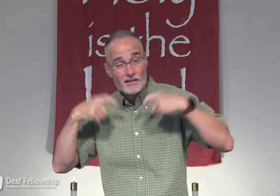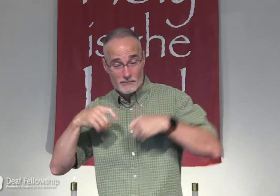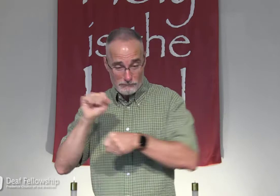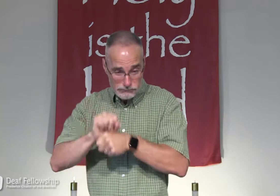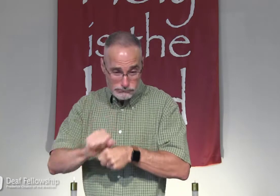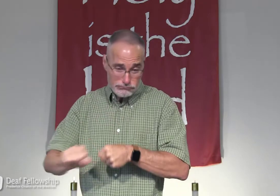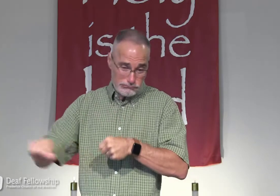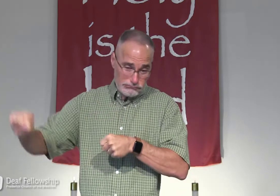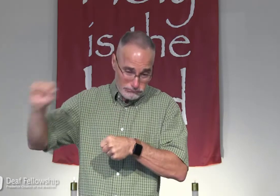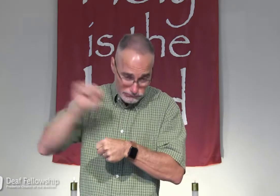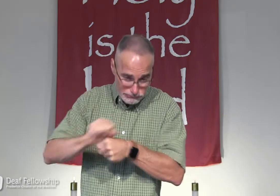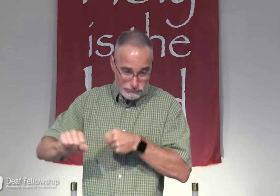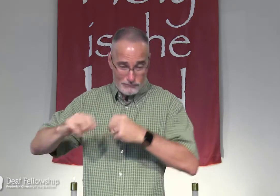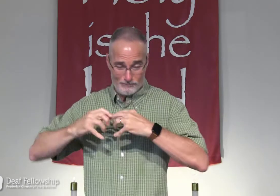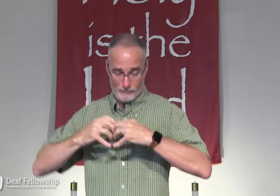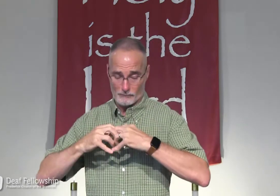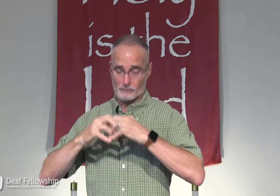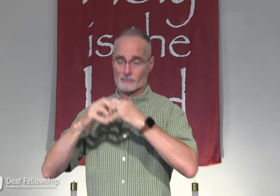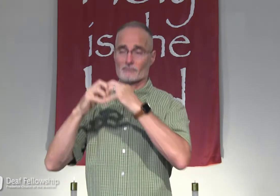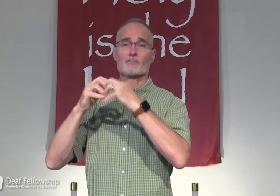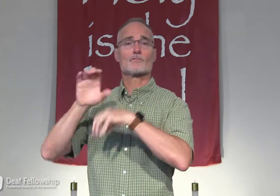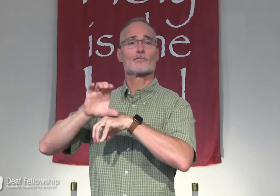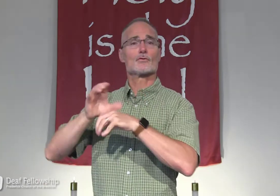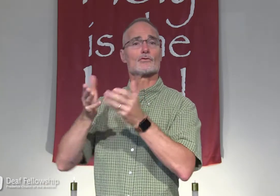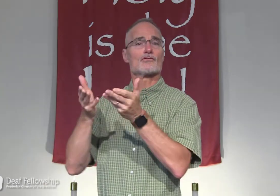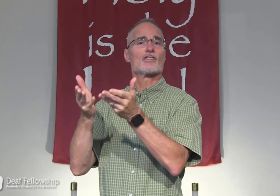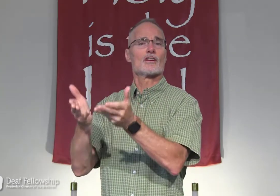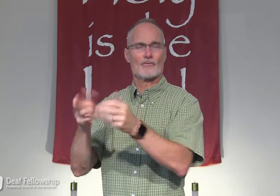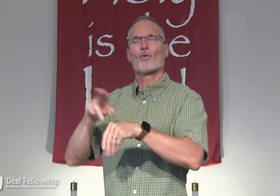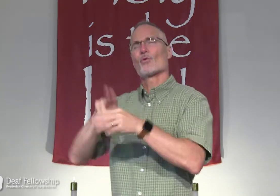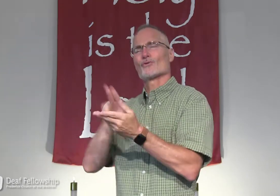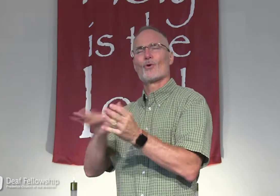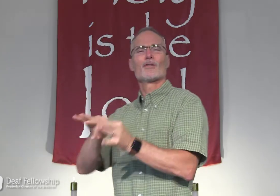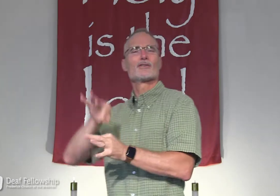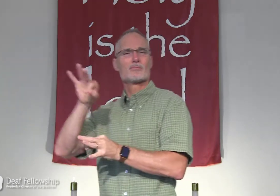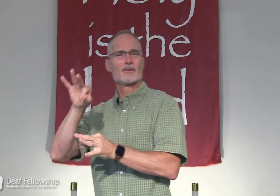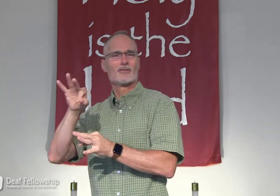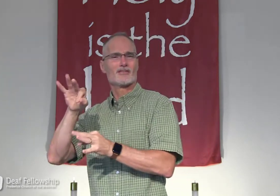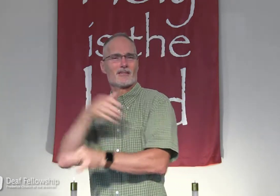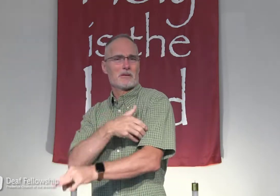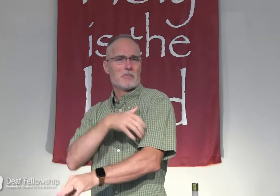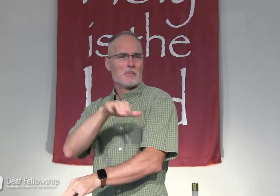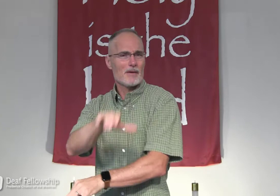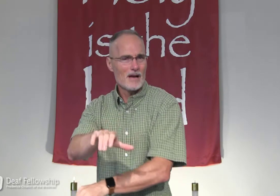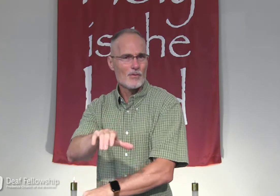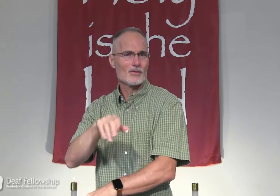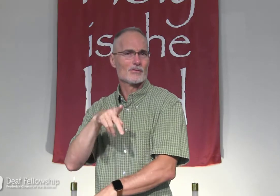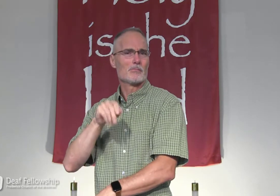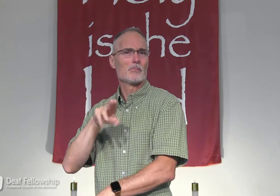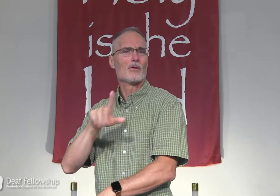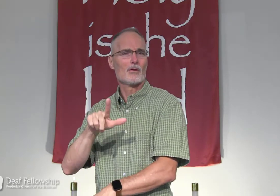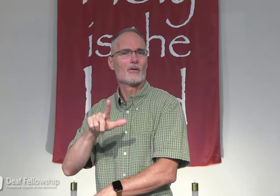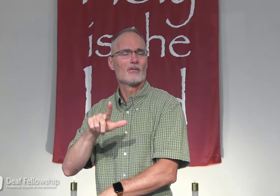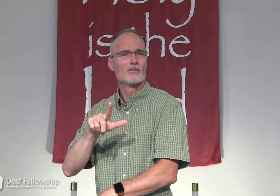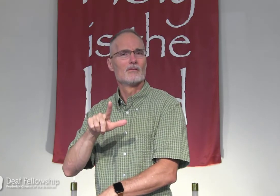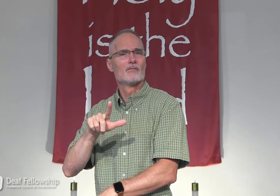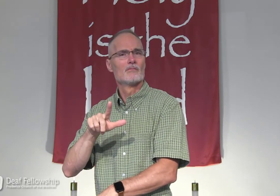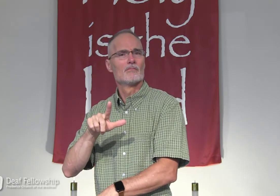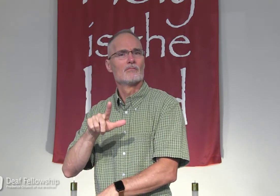Paul poured out blood, sweat, and tears to establish the church there. And of course, the Holy Spirit empowered